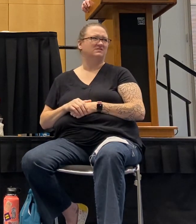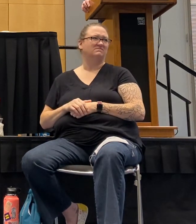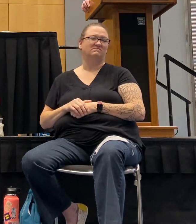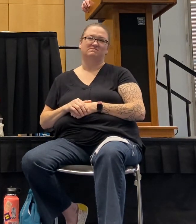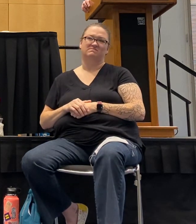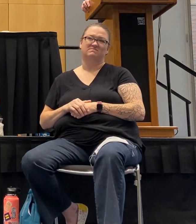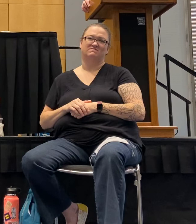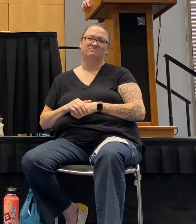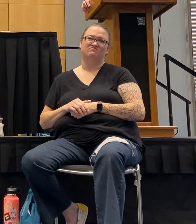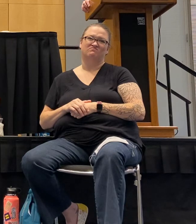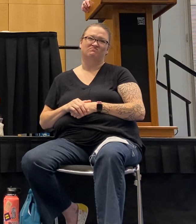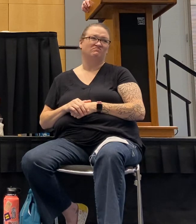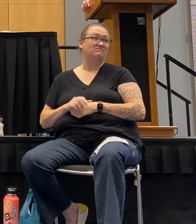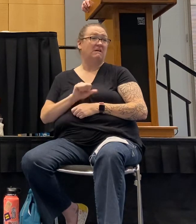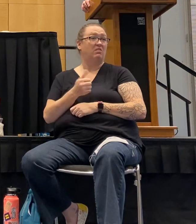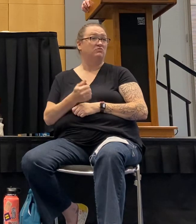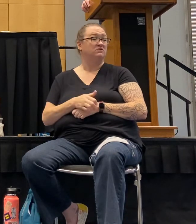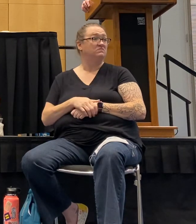Okay, any others?